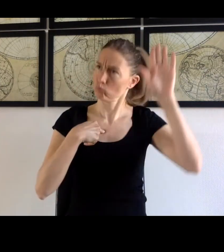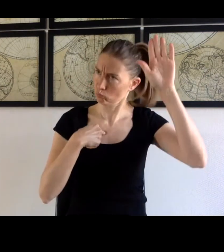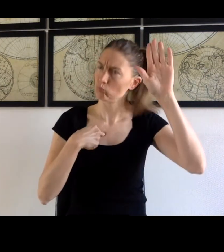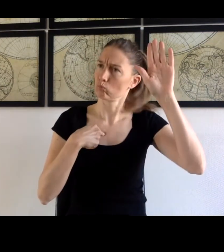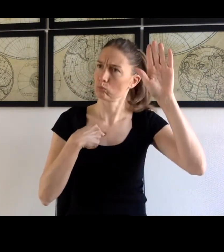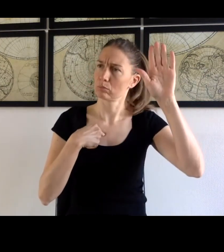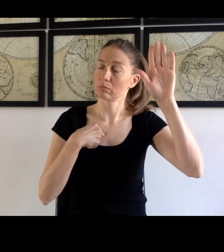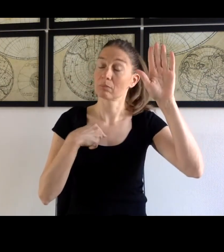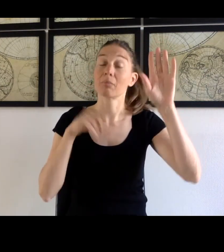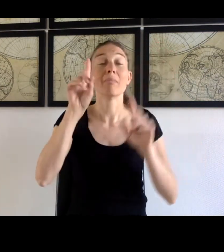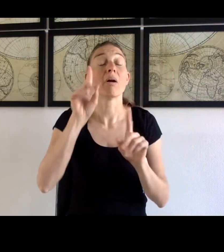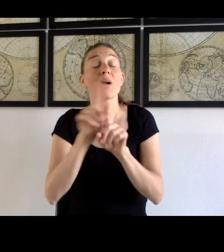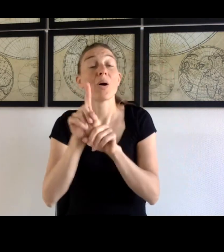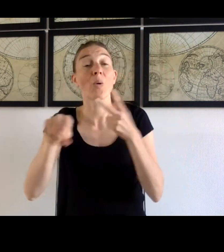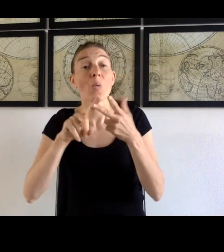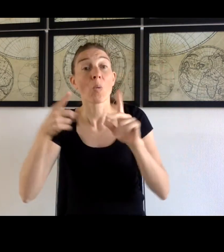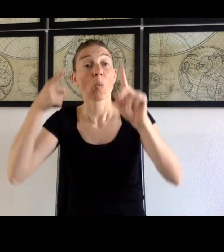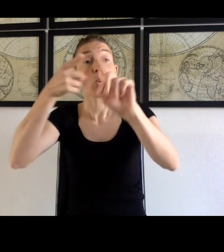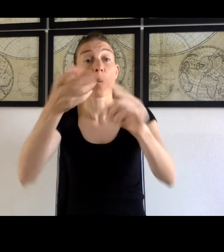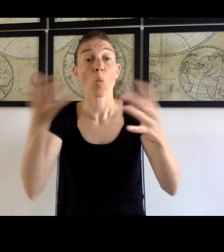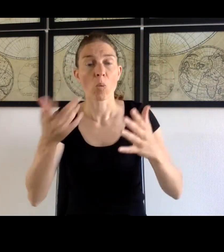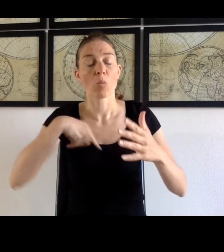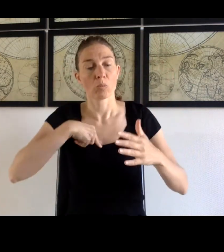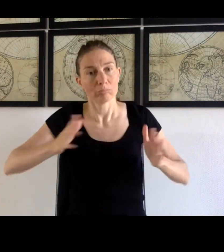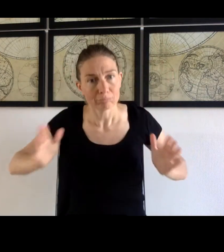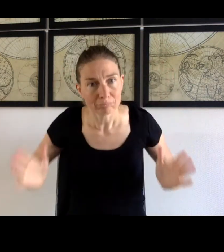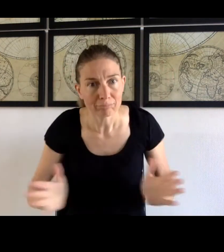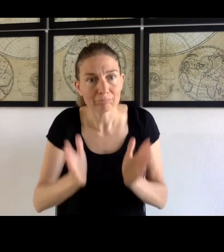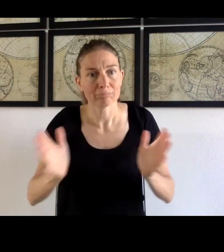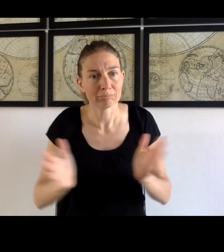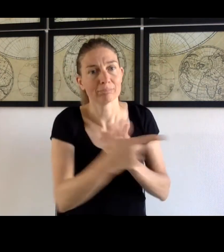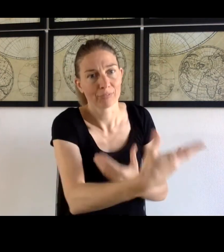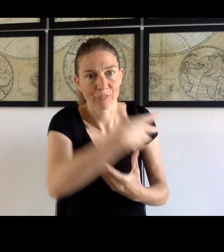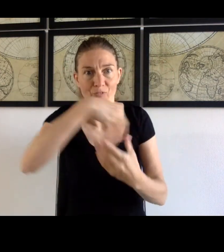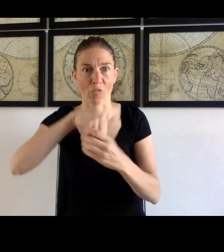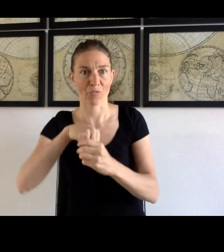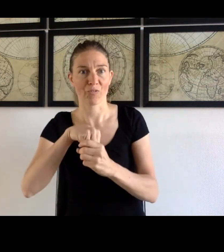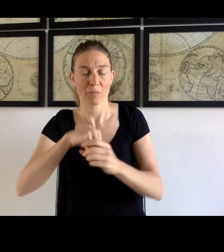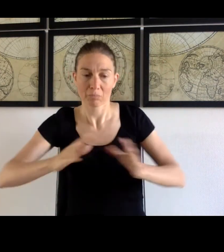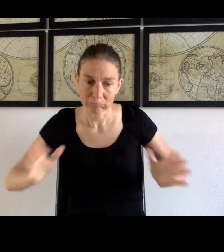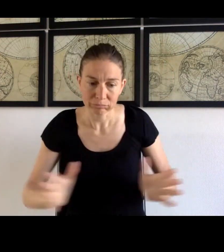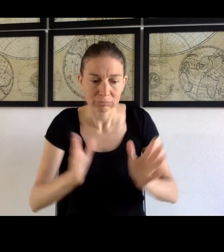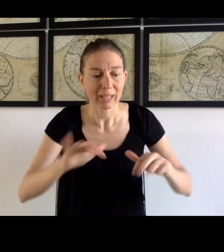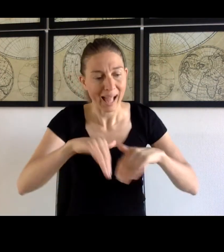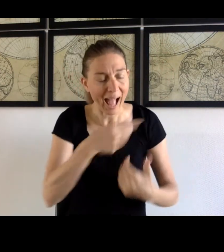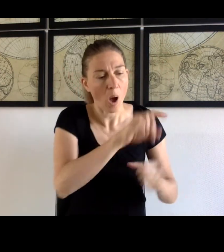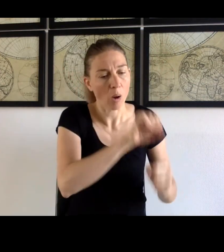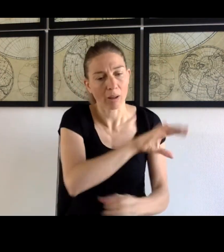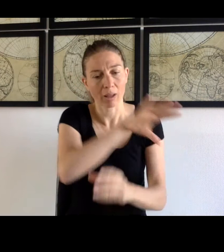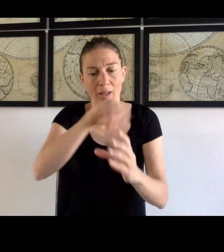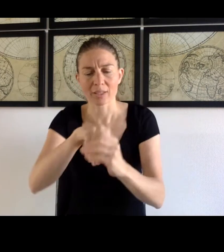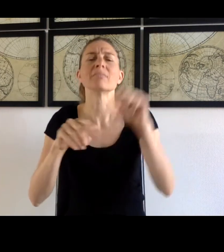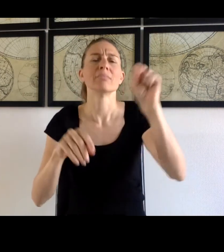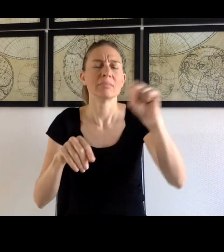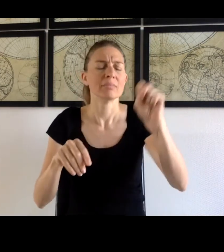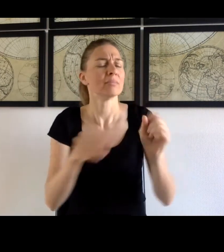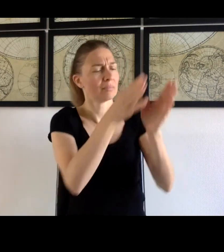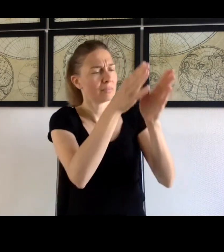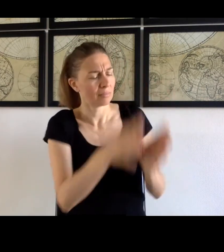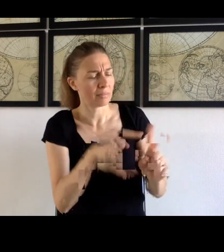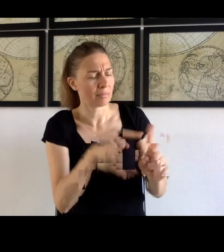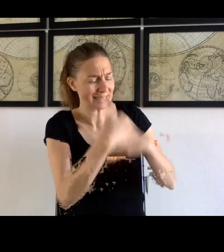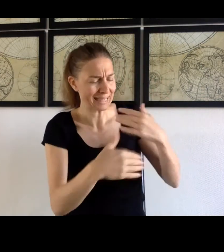promote participation. And I think that that's also important. It's not only how do we provide services or support to people, but how do we make